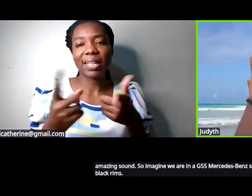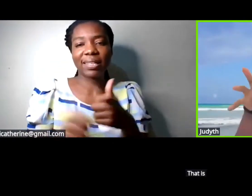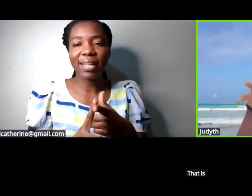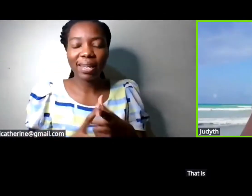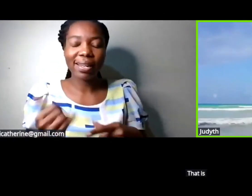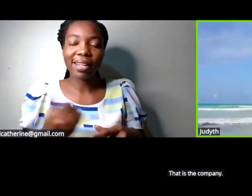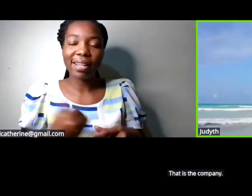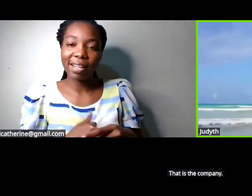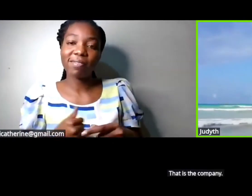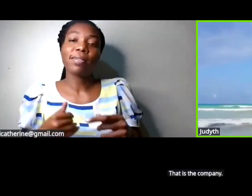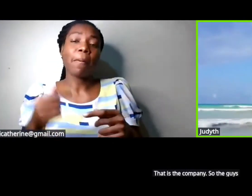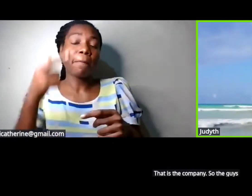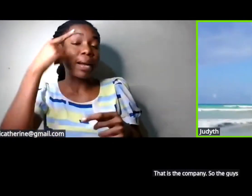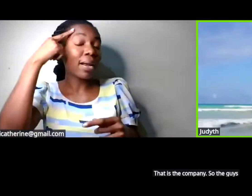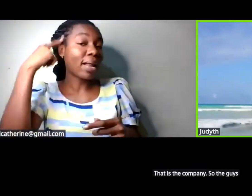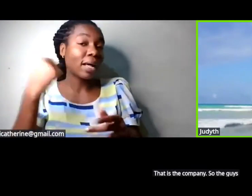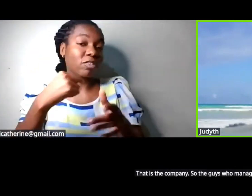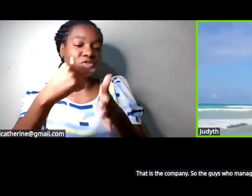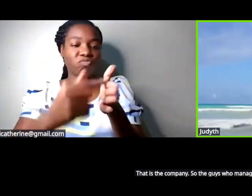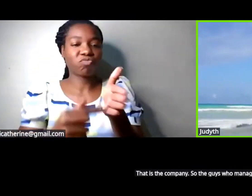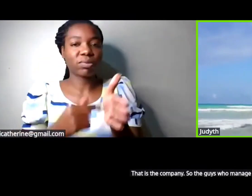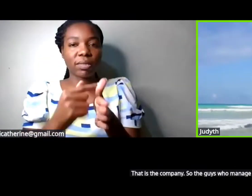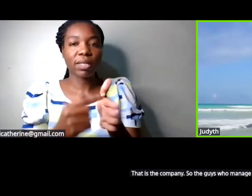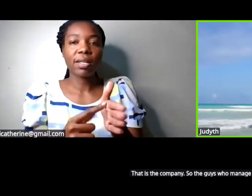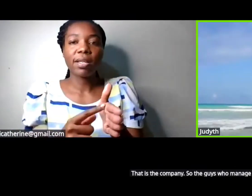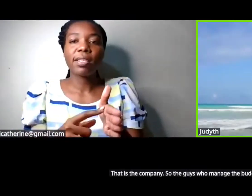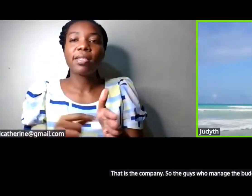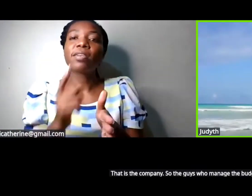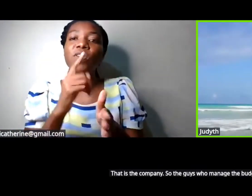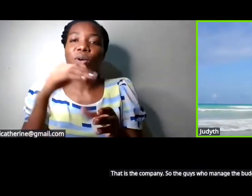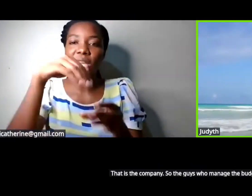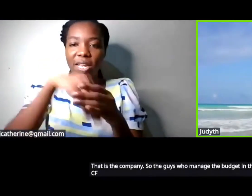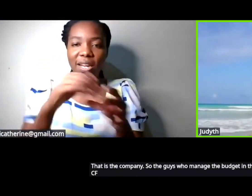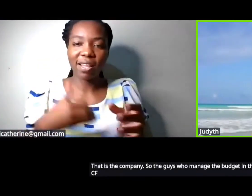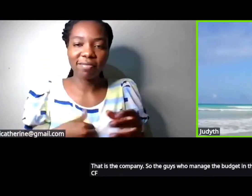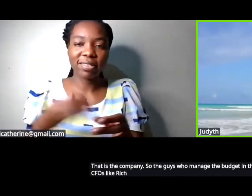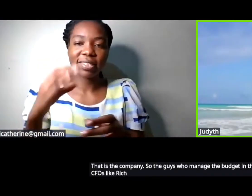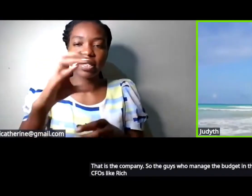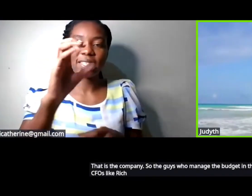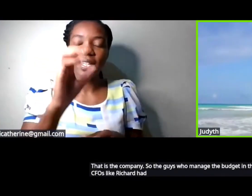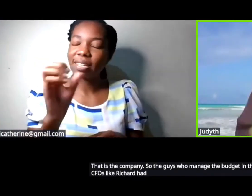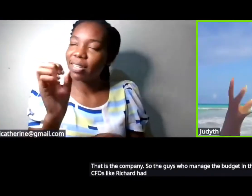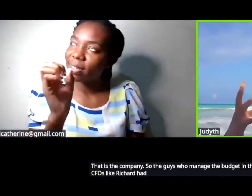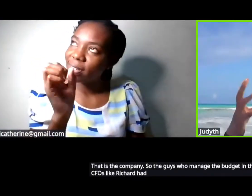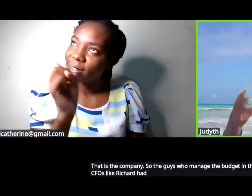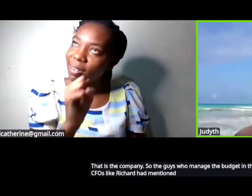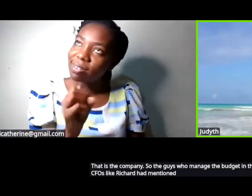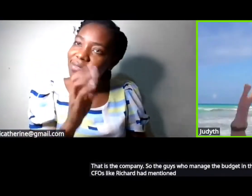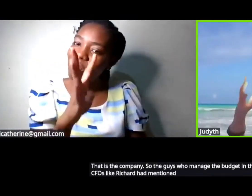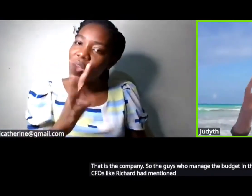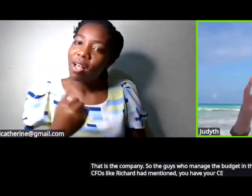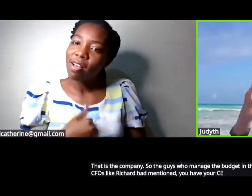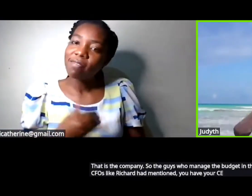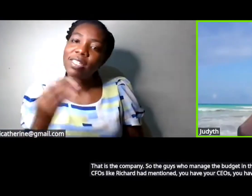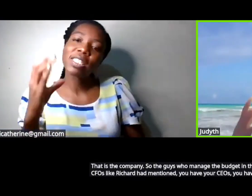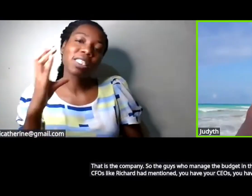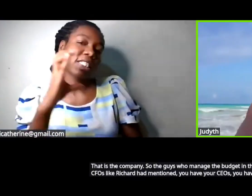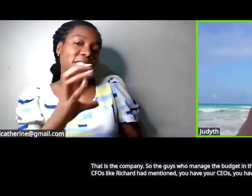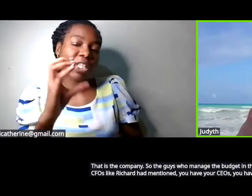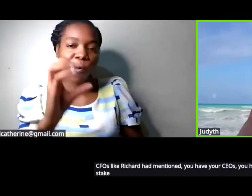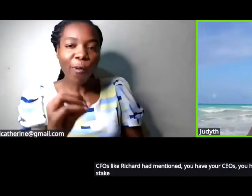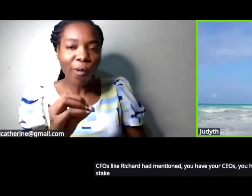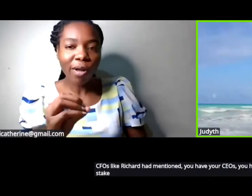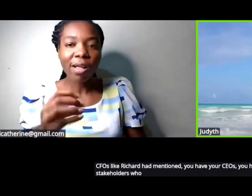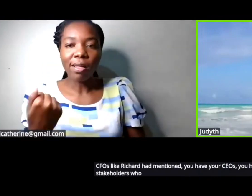the guys who manage the budget, in there you have your CFOs, like Richard had mentioned, you have your CEOs, you have all these key stakeholders who are